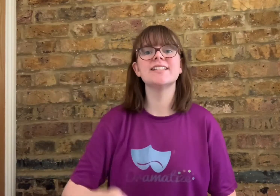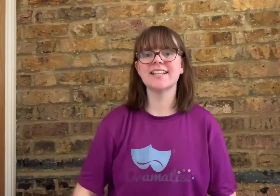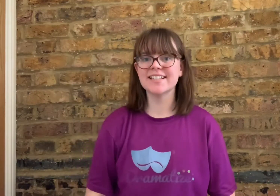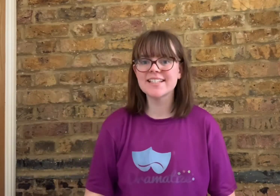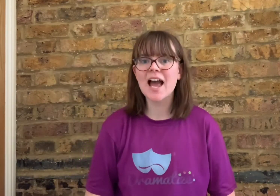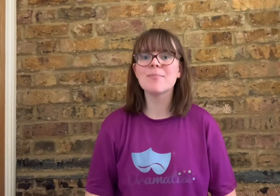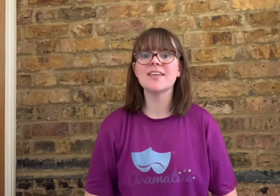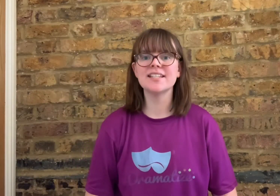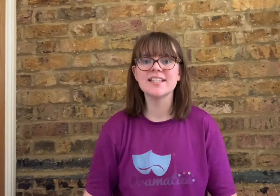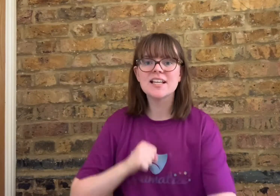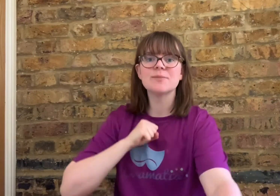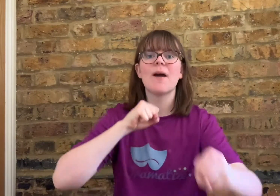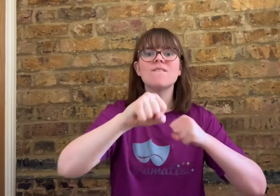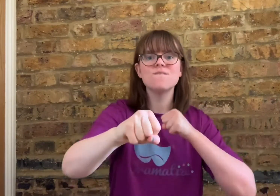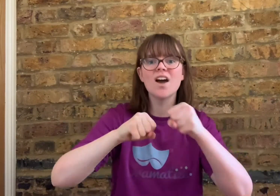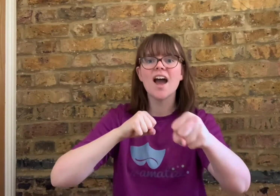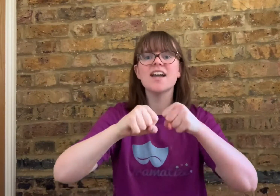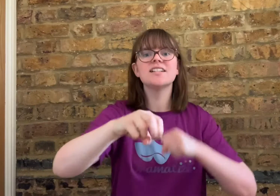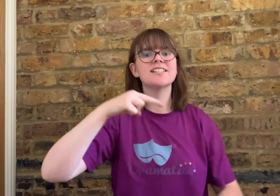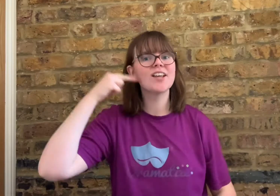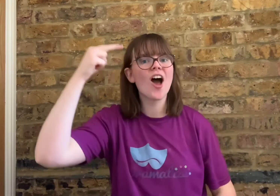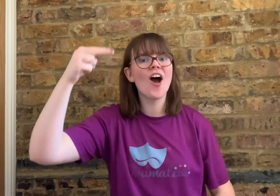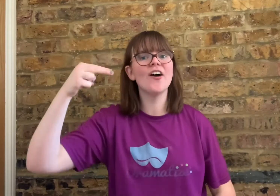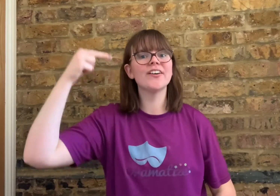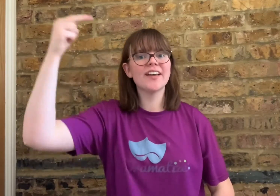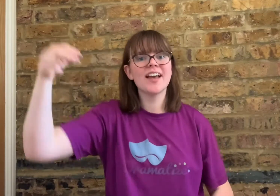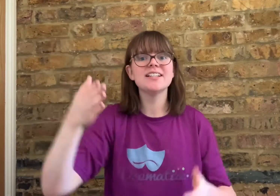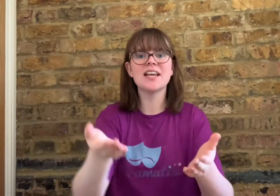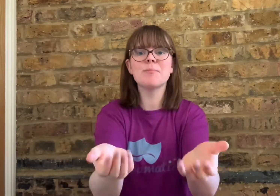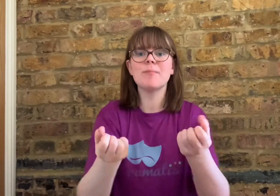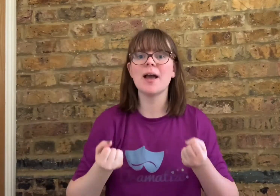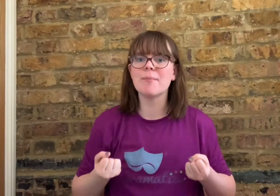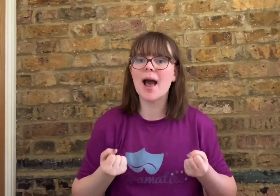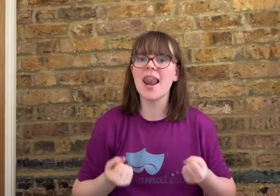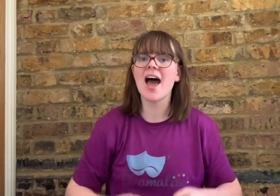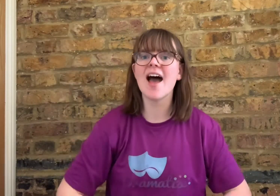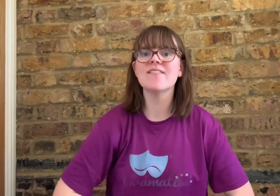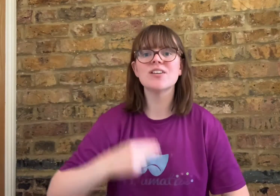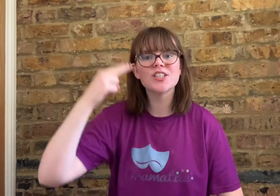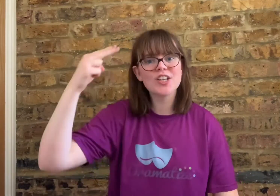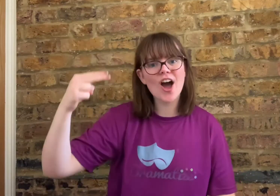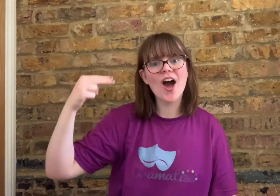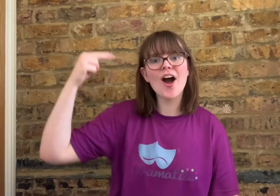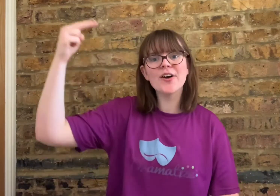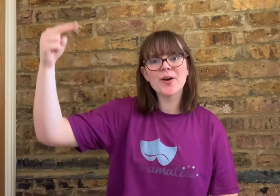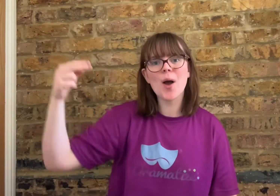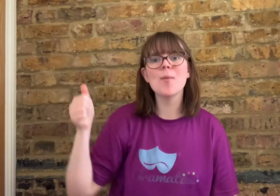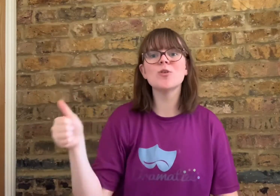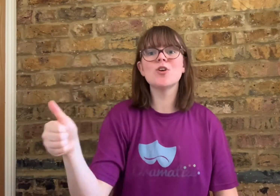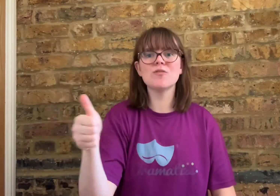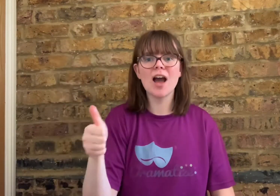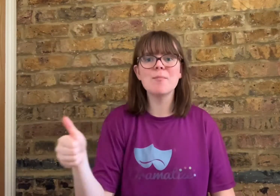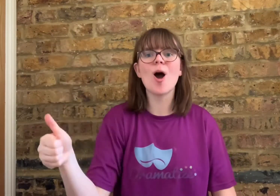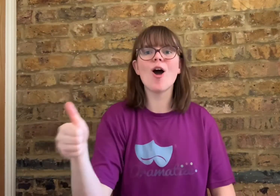this time? This is my fight song. Take back my life song. Throw back my